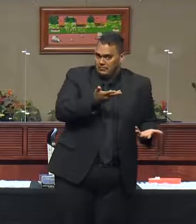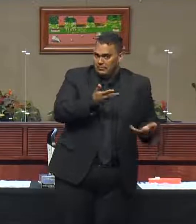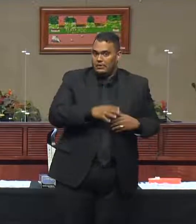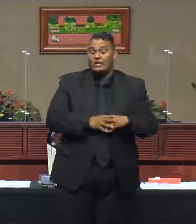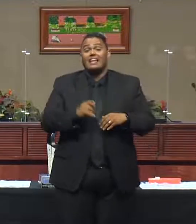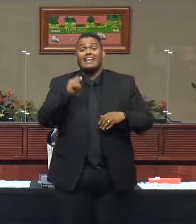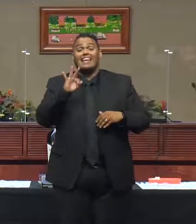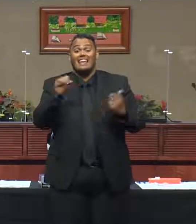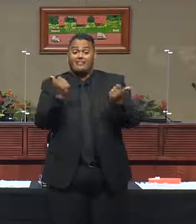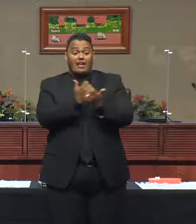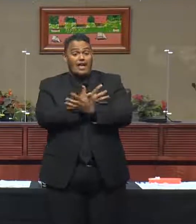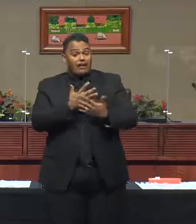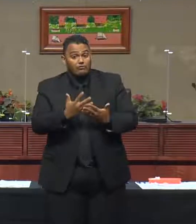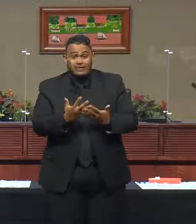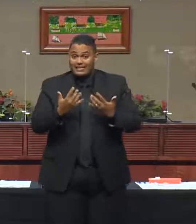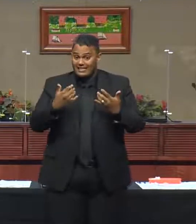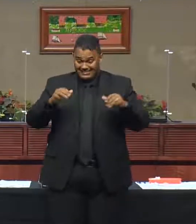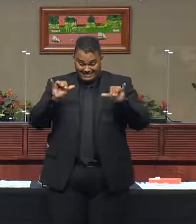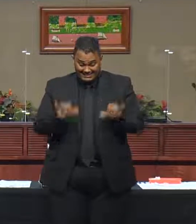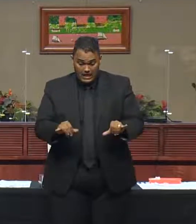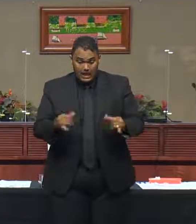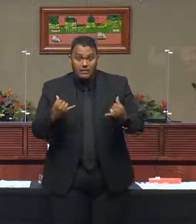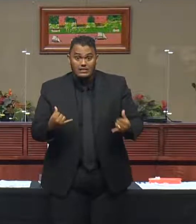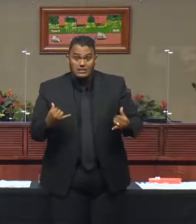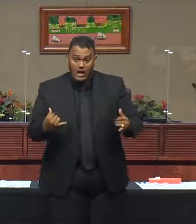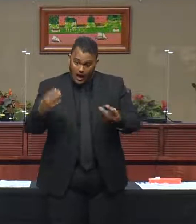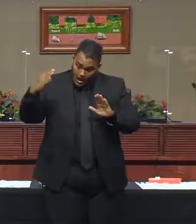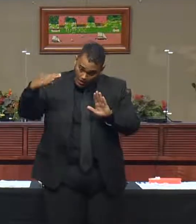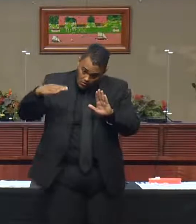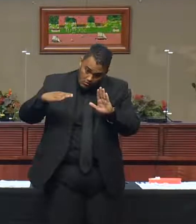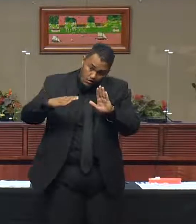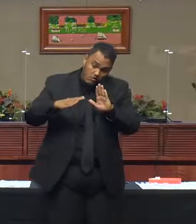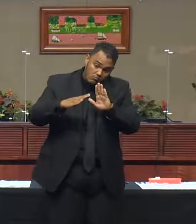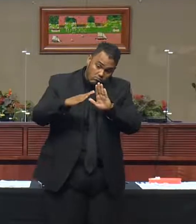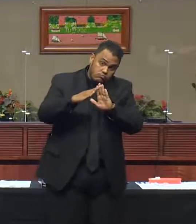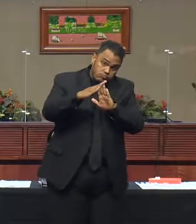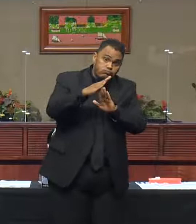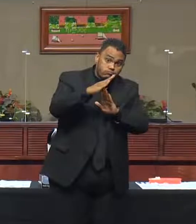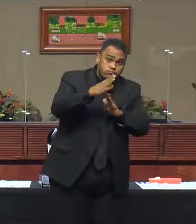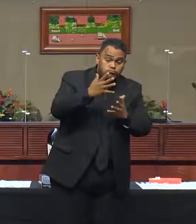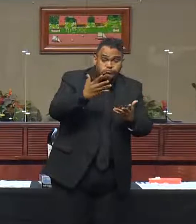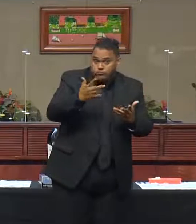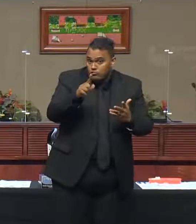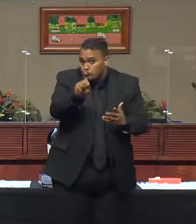same direction, things should be good. And we do have